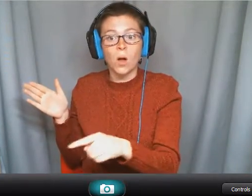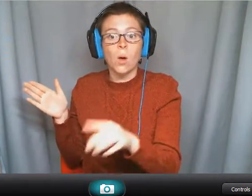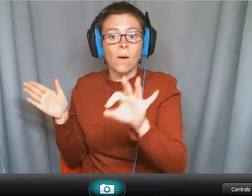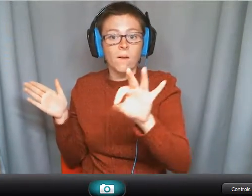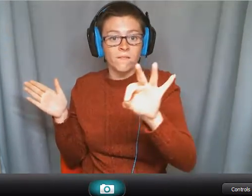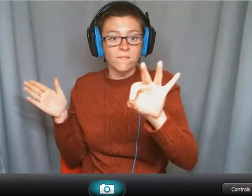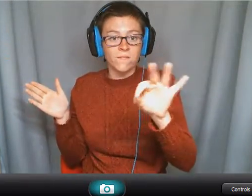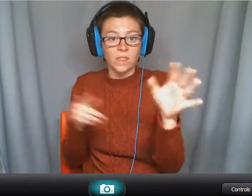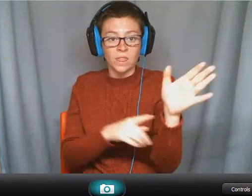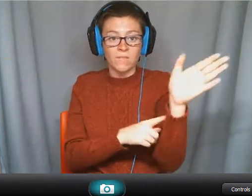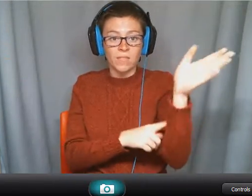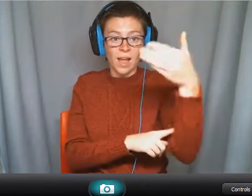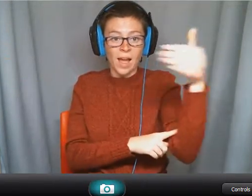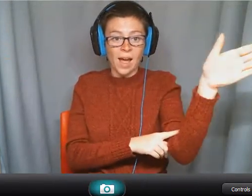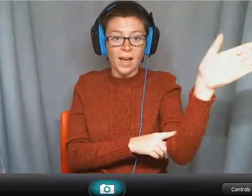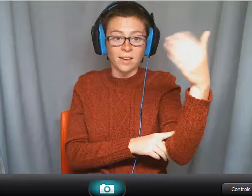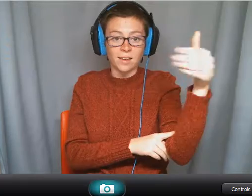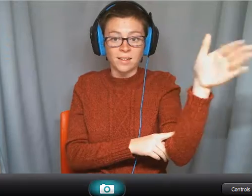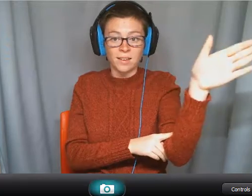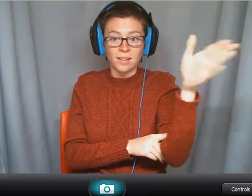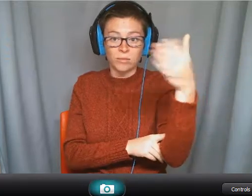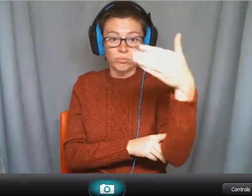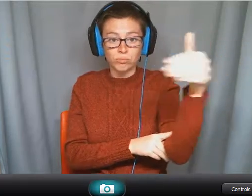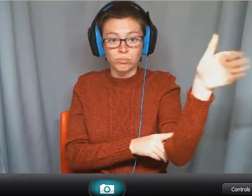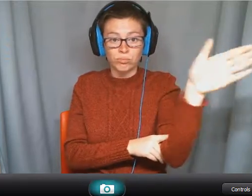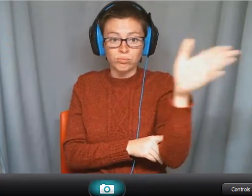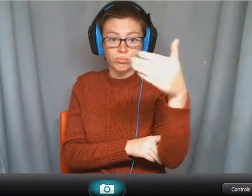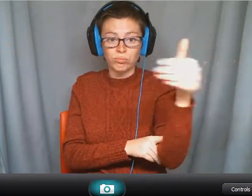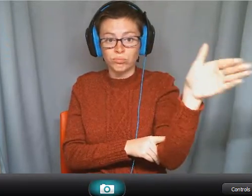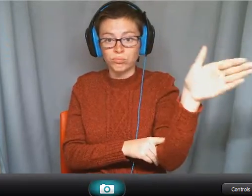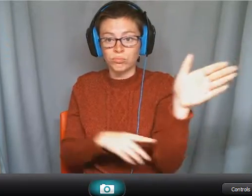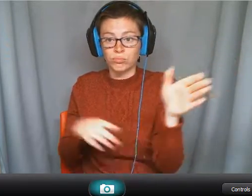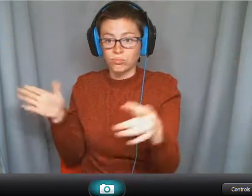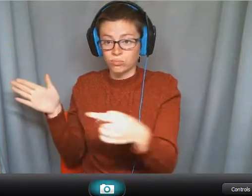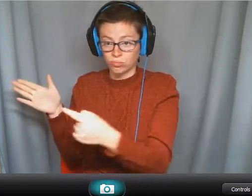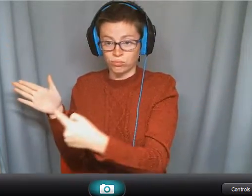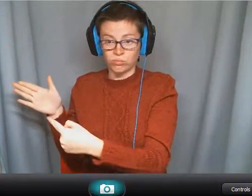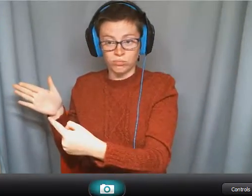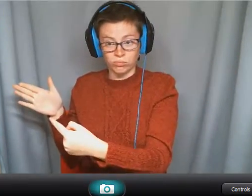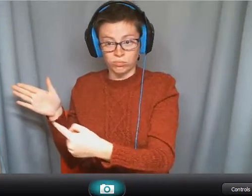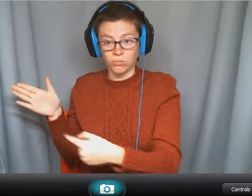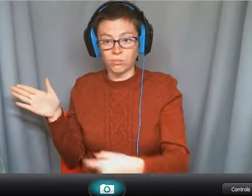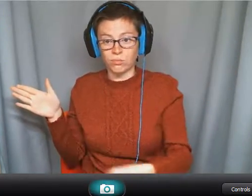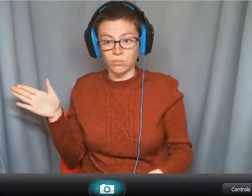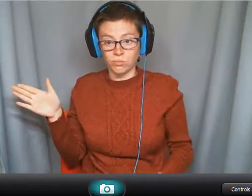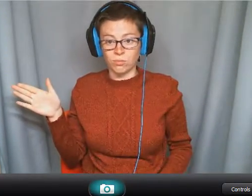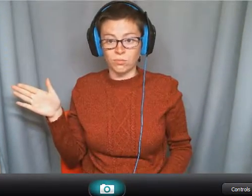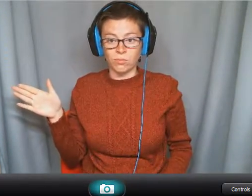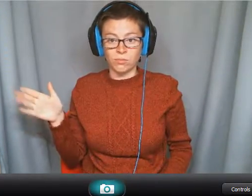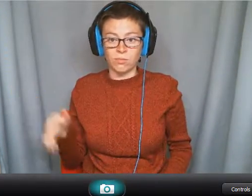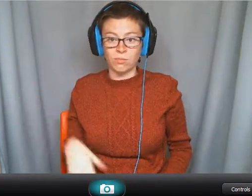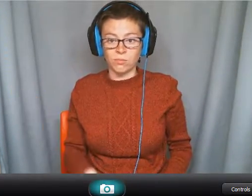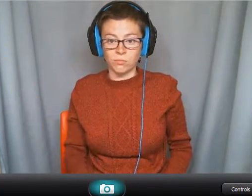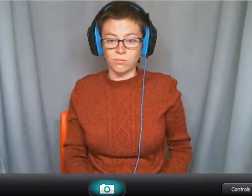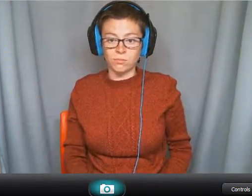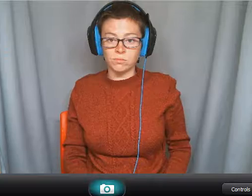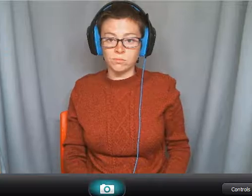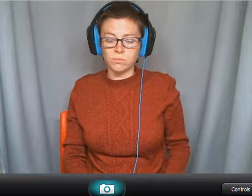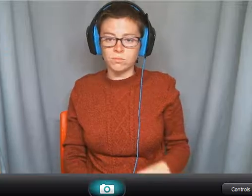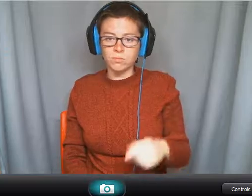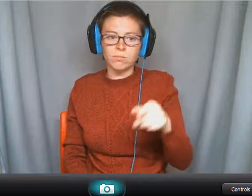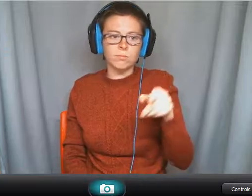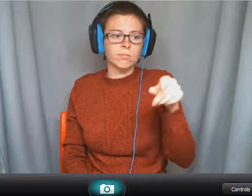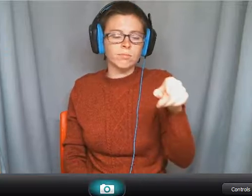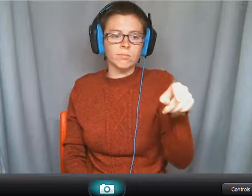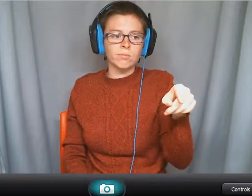on the lighthouse here is blowing in the wind. And the balloon. Back here's a are flying through. And also, there's